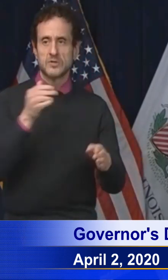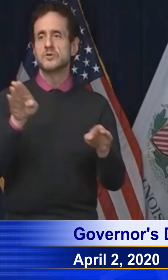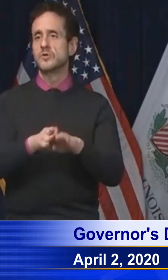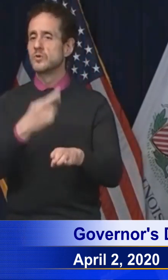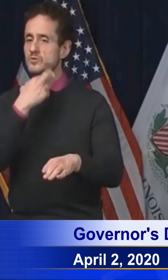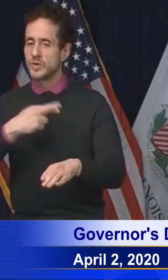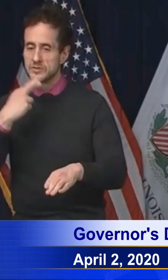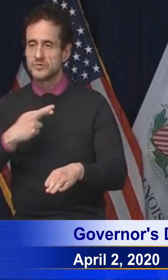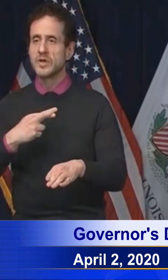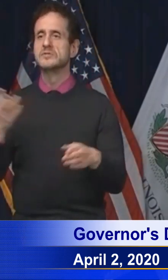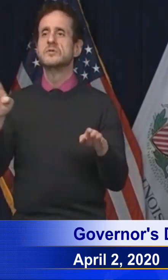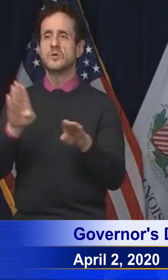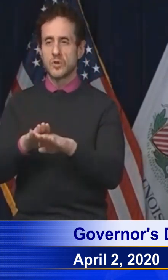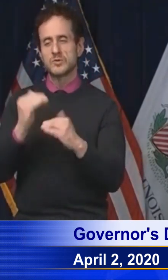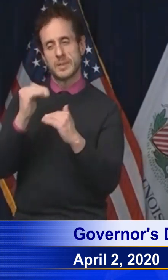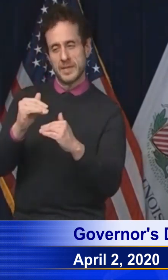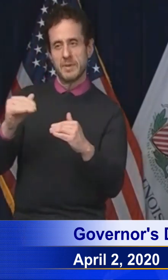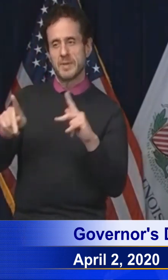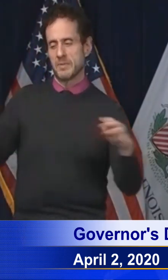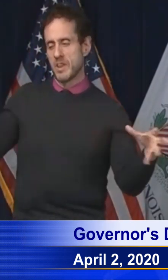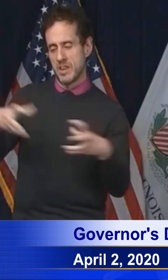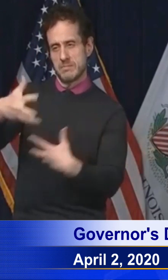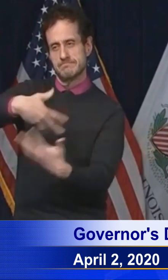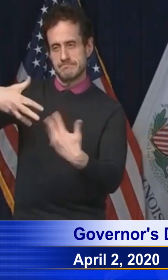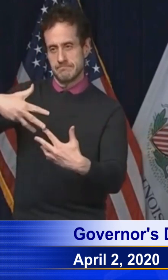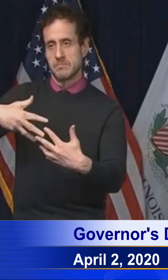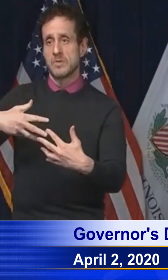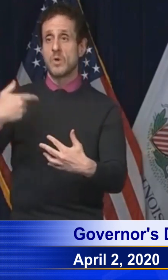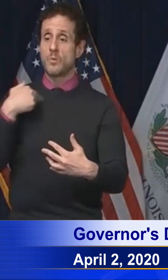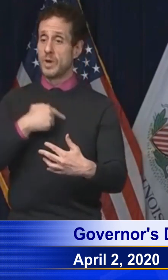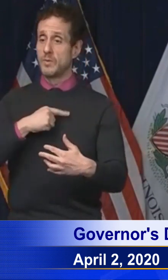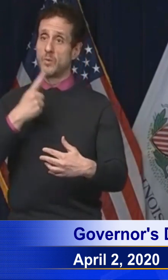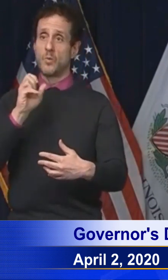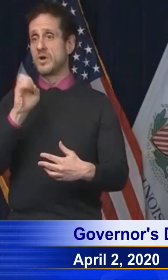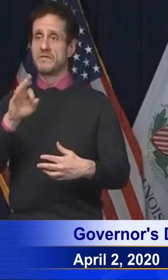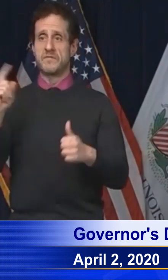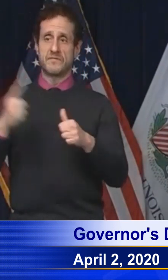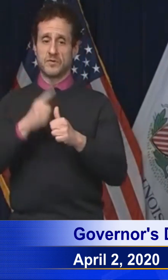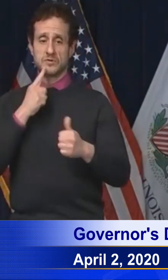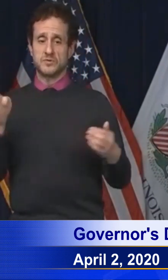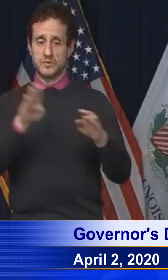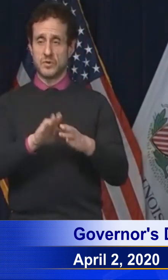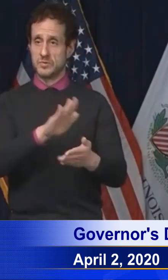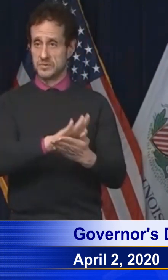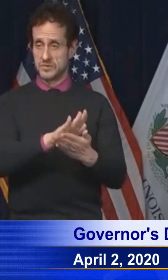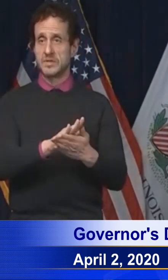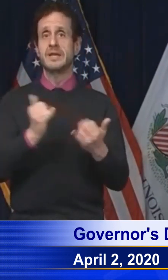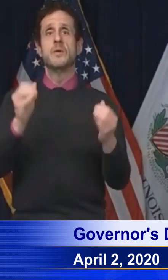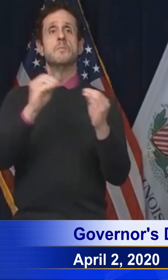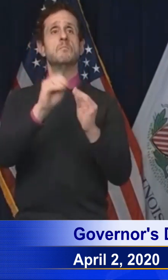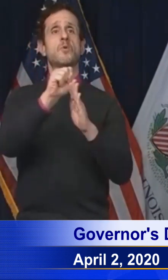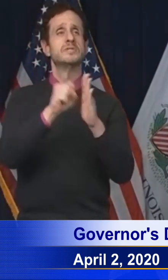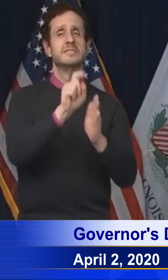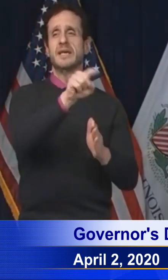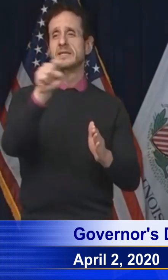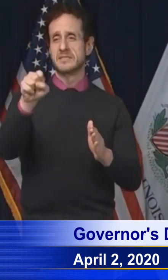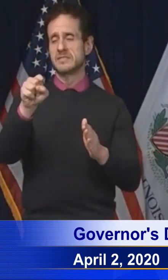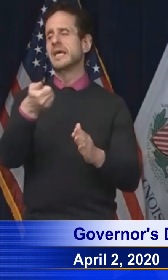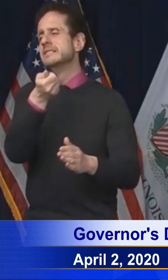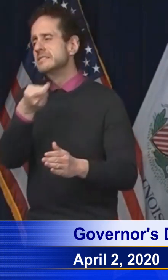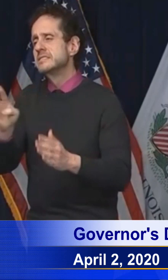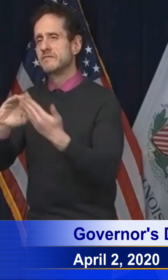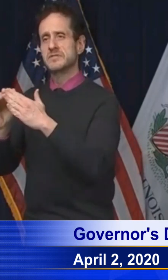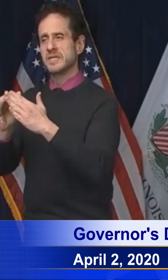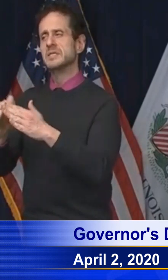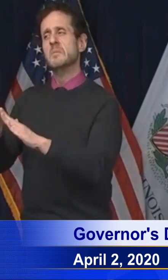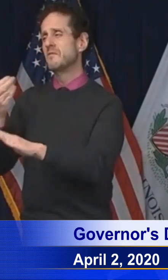the first to close schools. Now, a majority of states and many more municipalities, including several that made a point